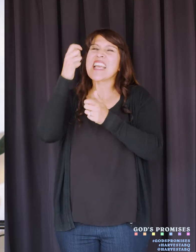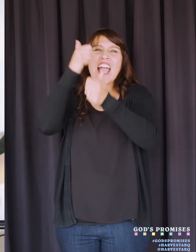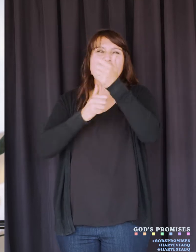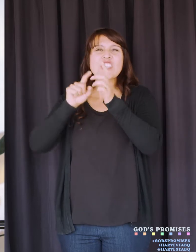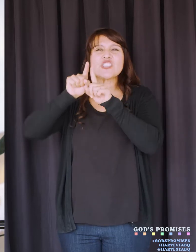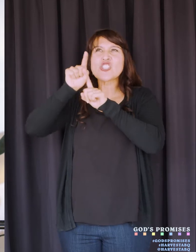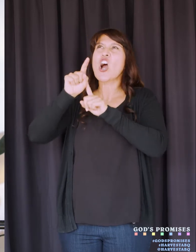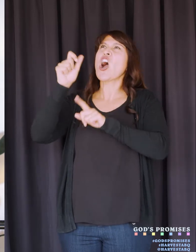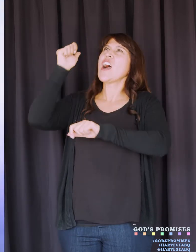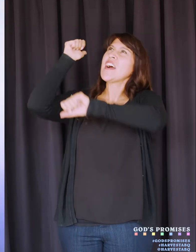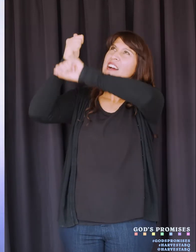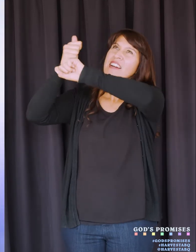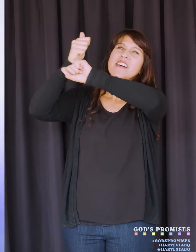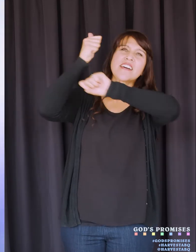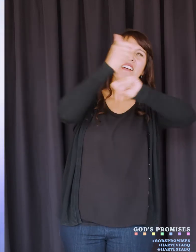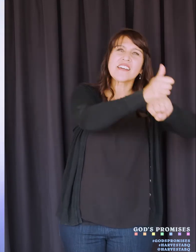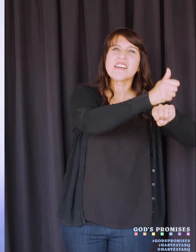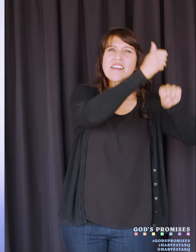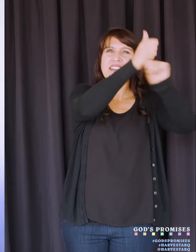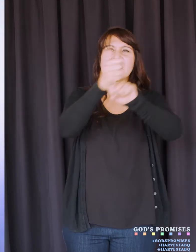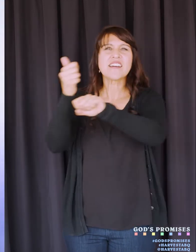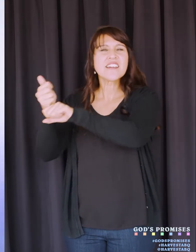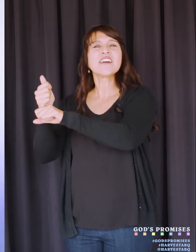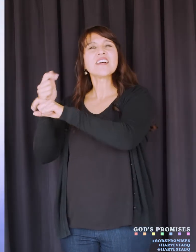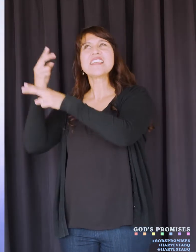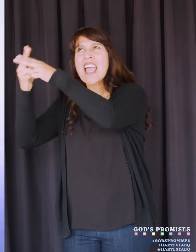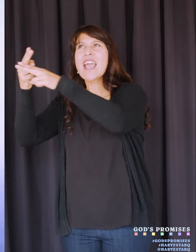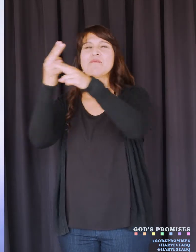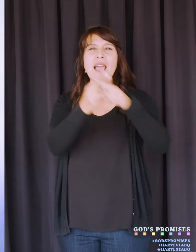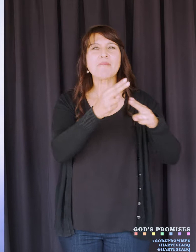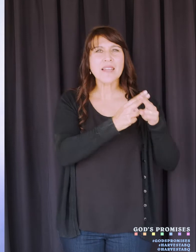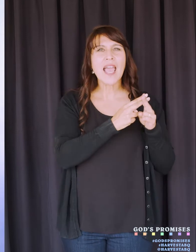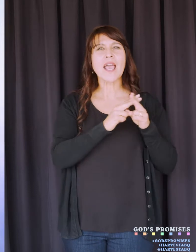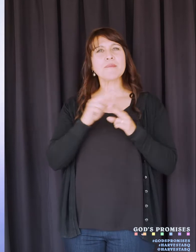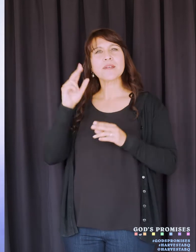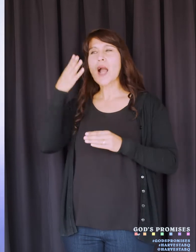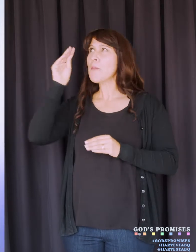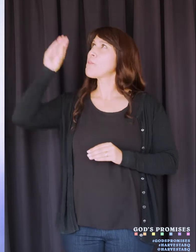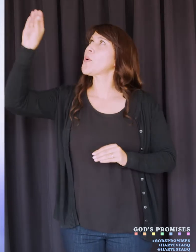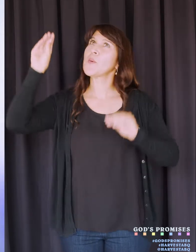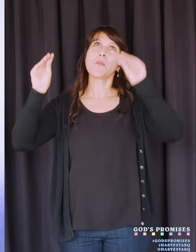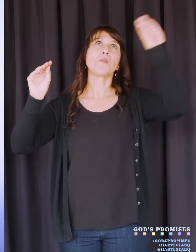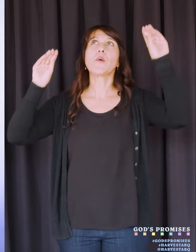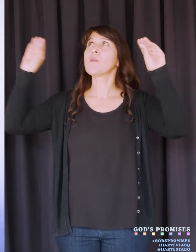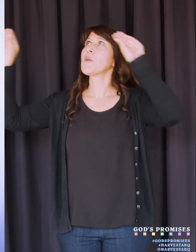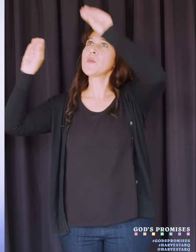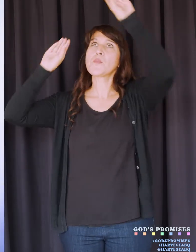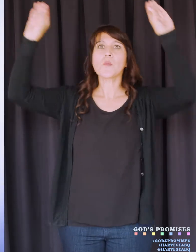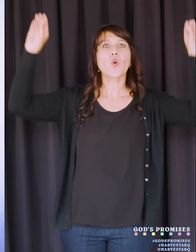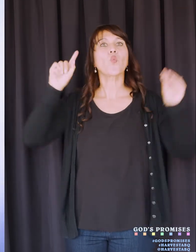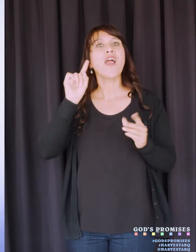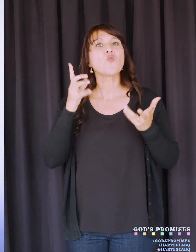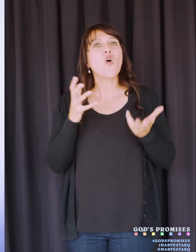He calls them by name. It's as if as night comes, he's placing the stars exactly where he wants them. He knows